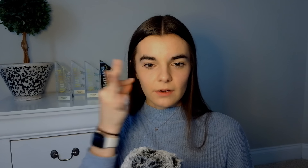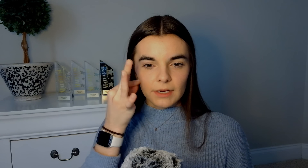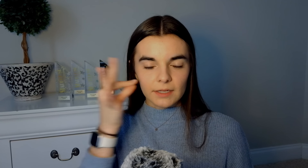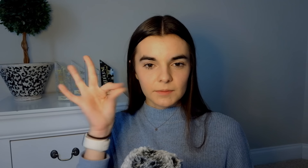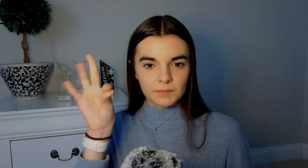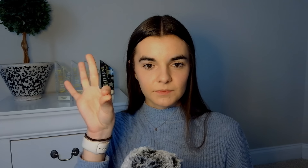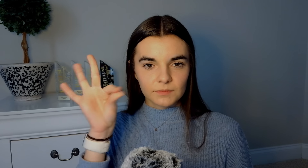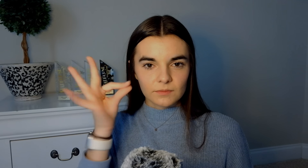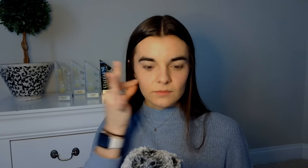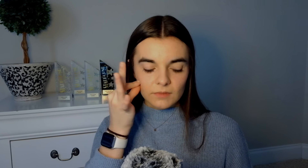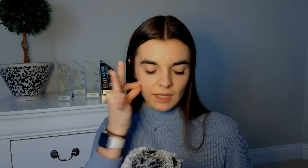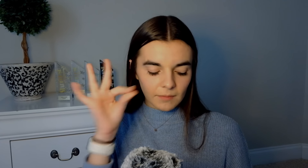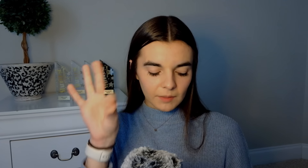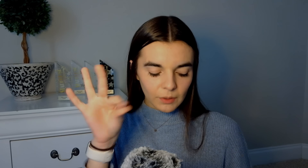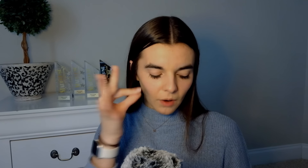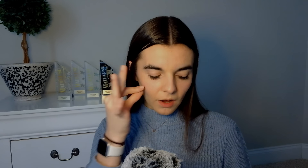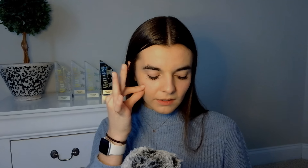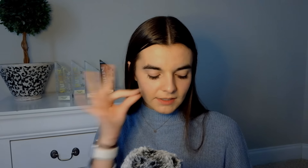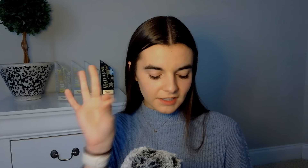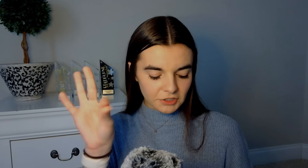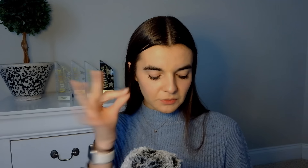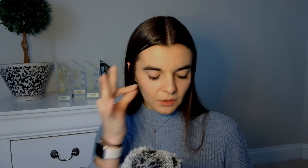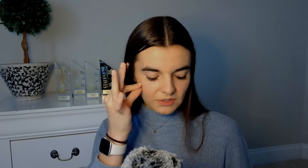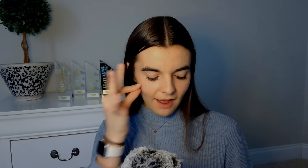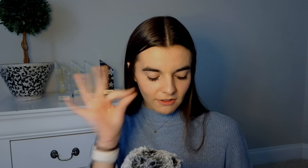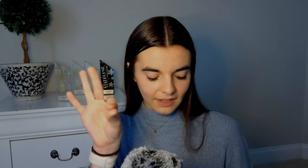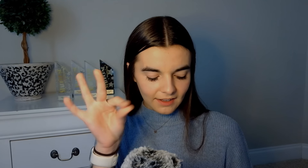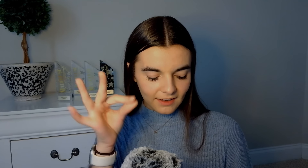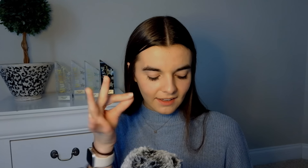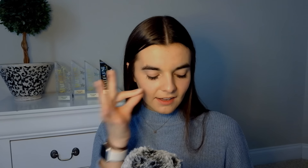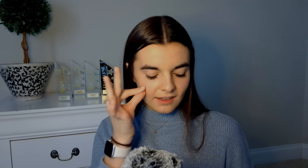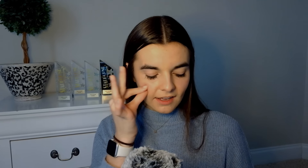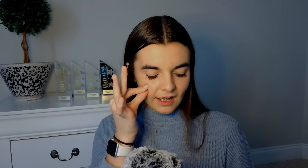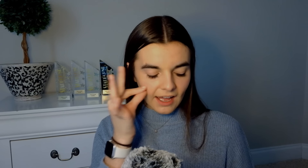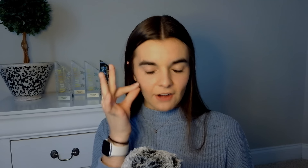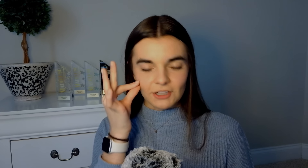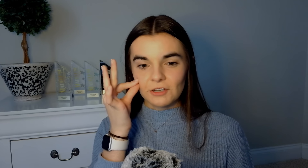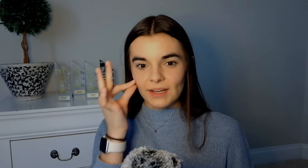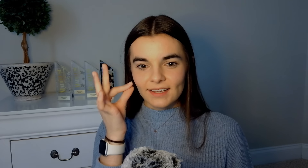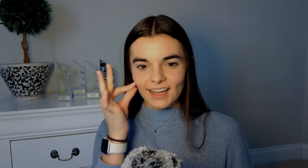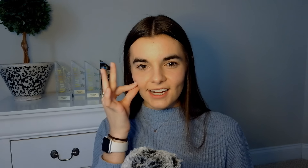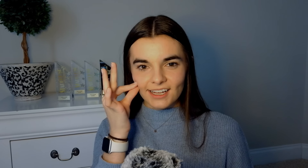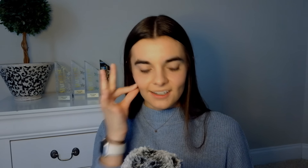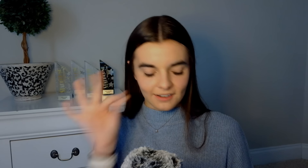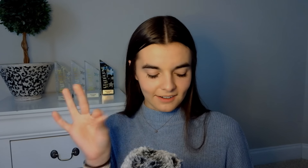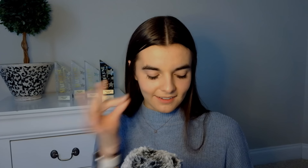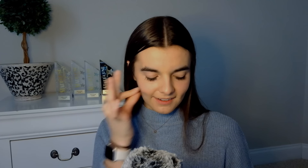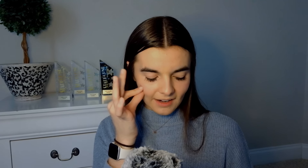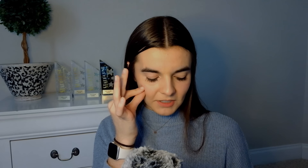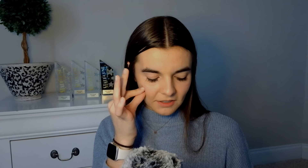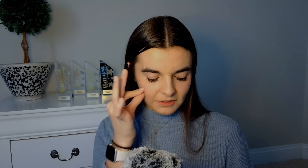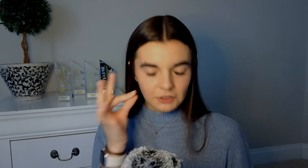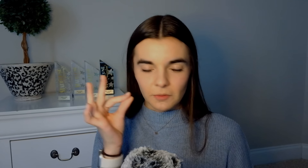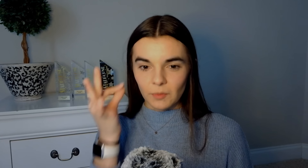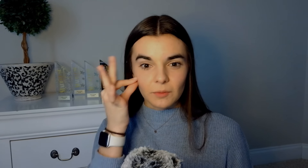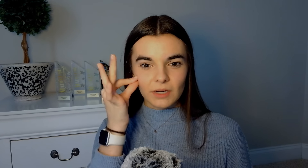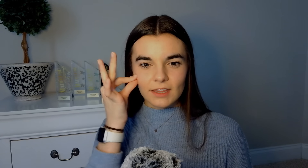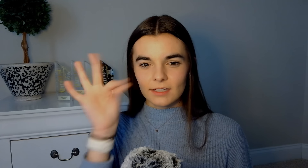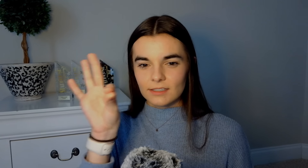Strawberry. That might be wrong because I just wrote down like how to do it, and I'm not really remembering, but I think it's like